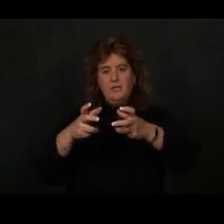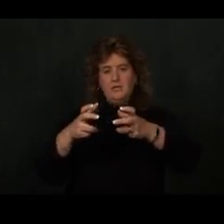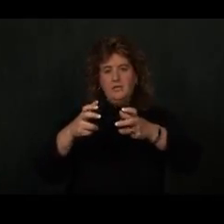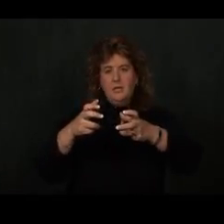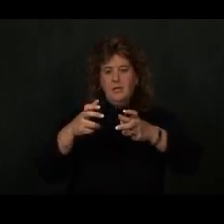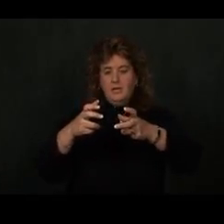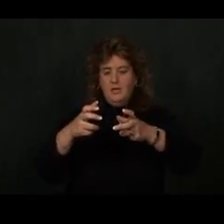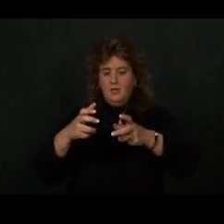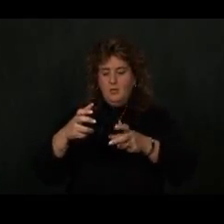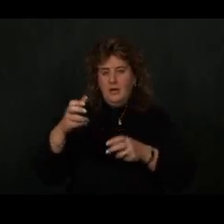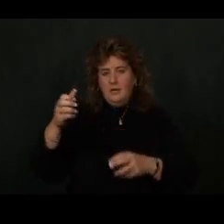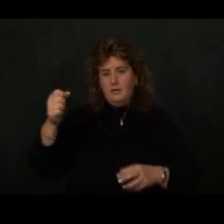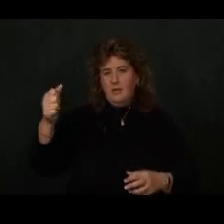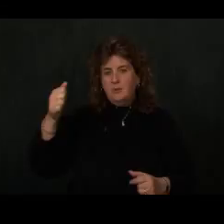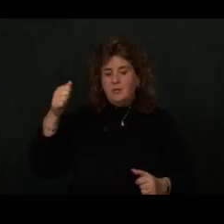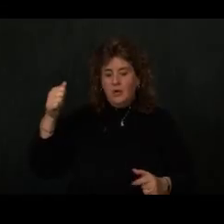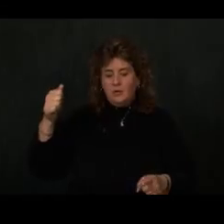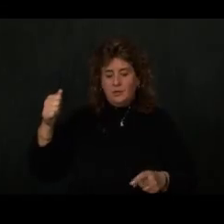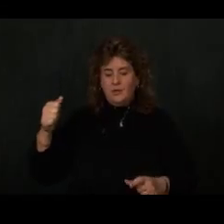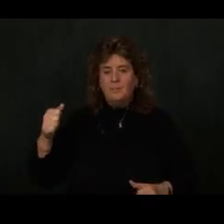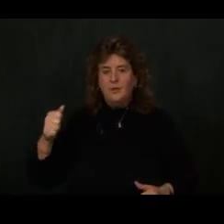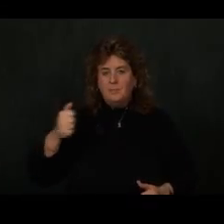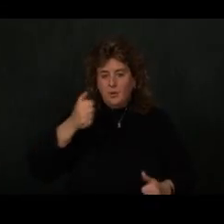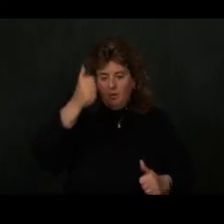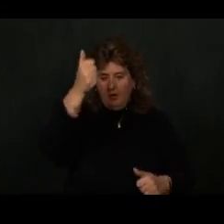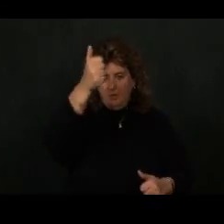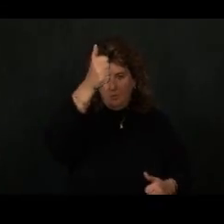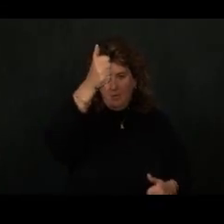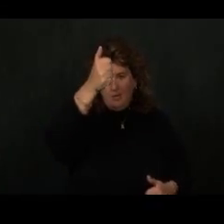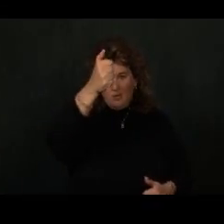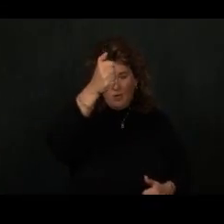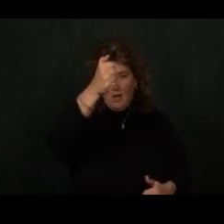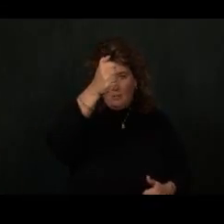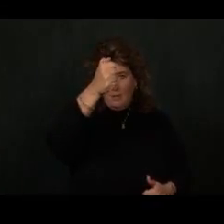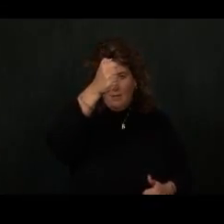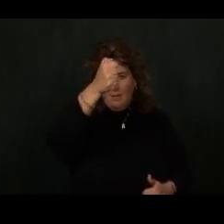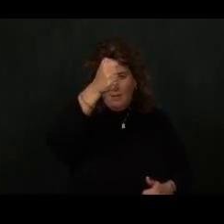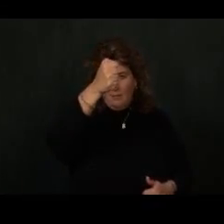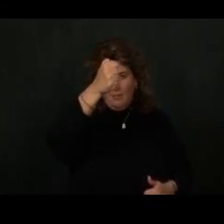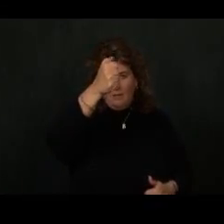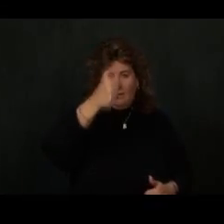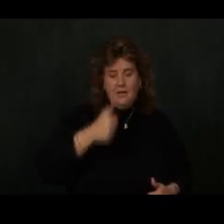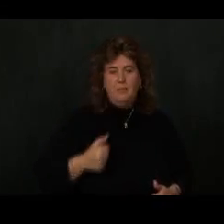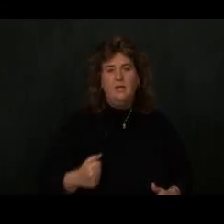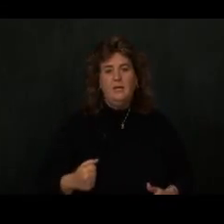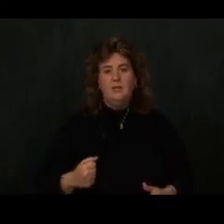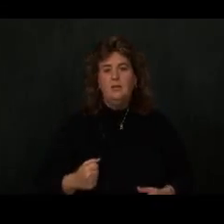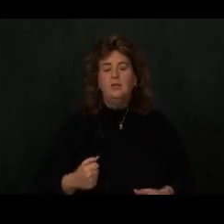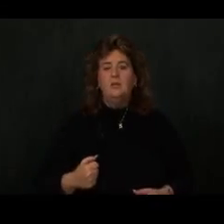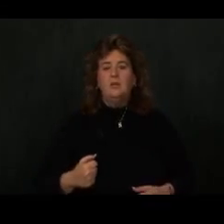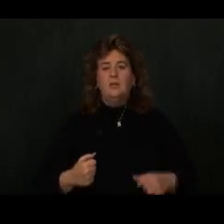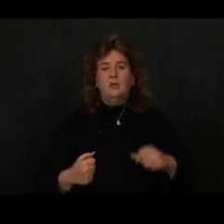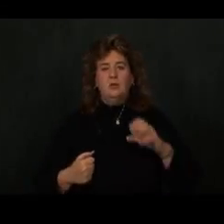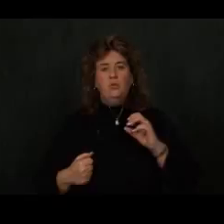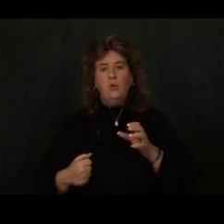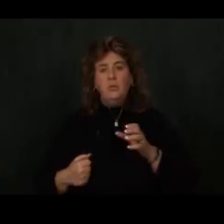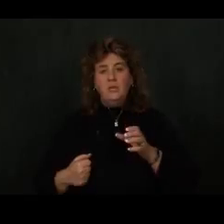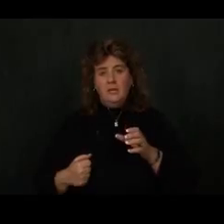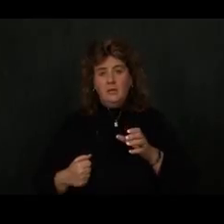dish and you had a liquid culture of Proteus and you put a drop in the middle of that plate, normally